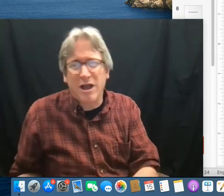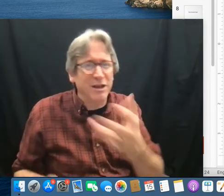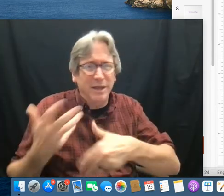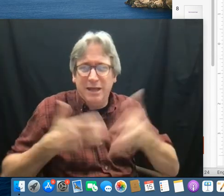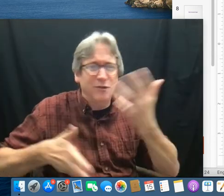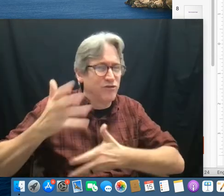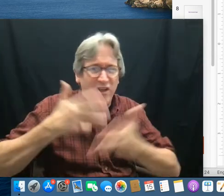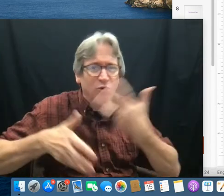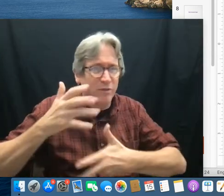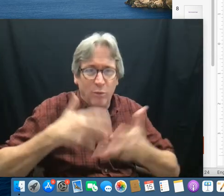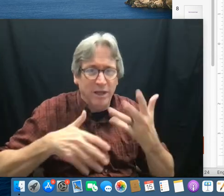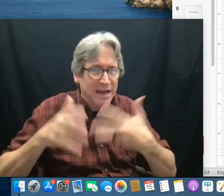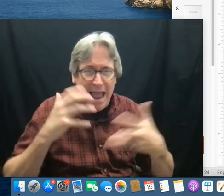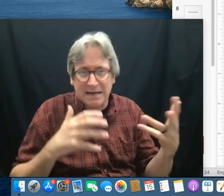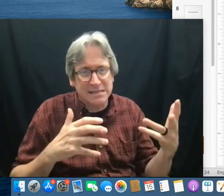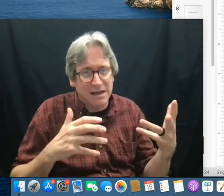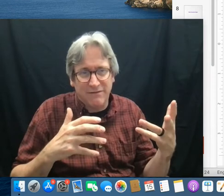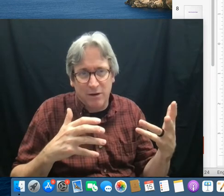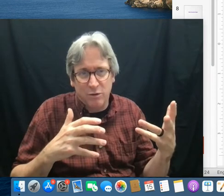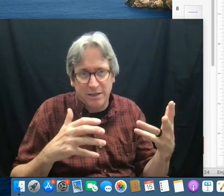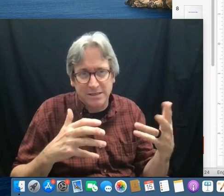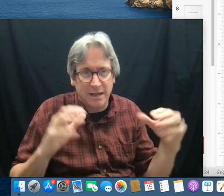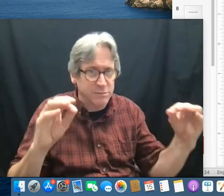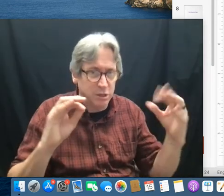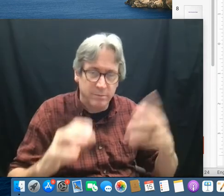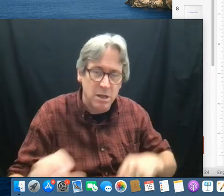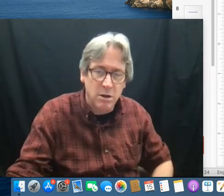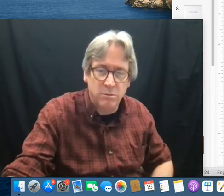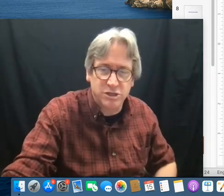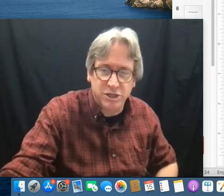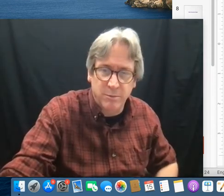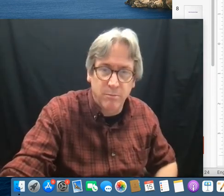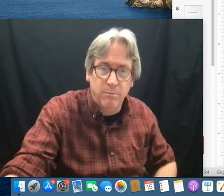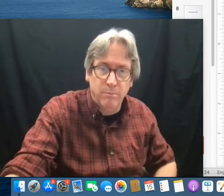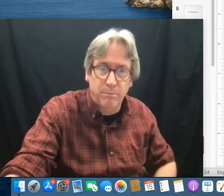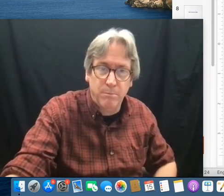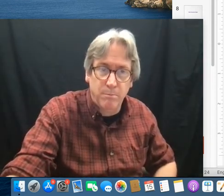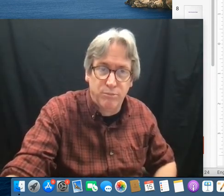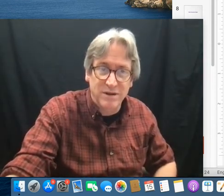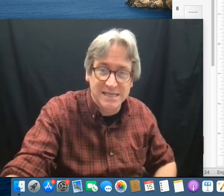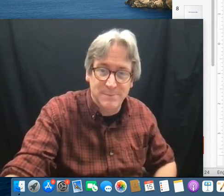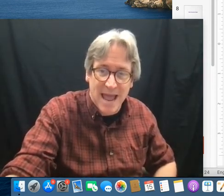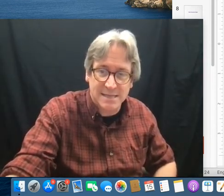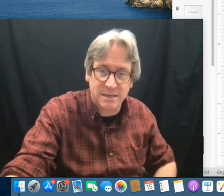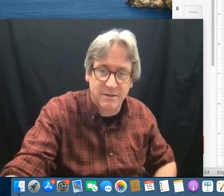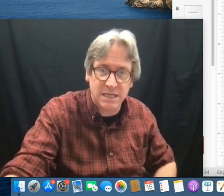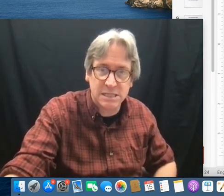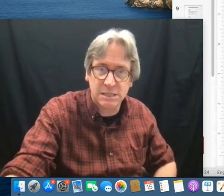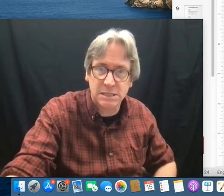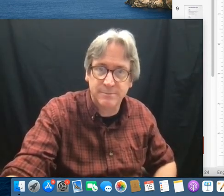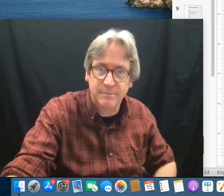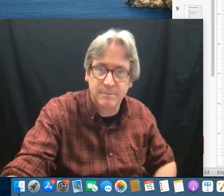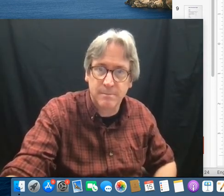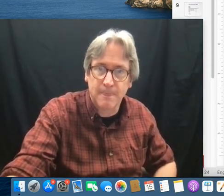allowed to voice. I'll put it all in the instructions. Eventually we'll get to the point where you can just do it and sign. But right now you don't have enough.